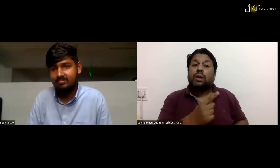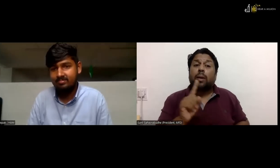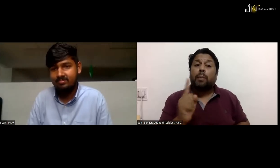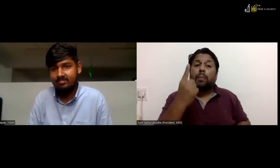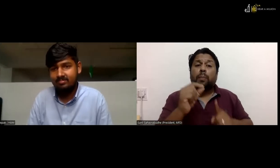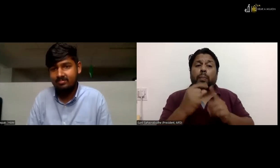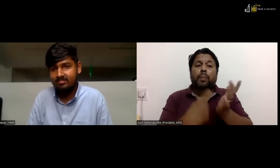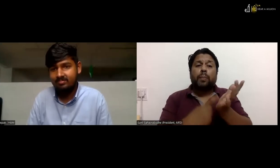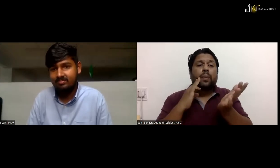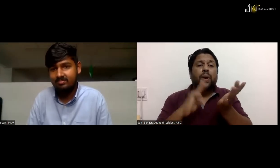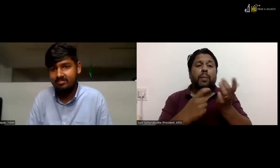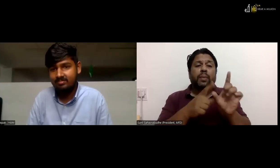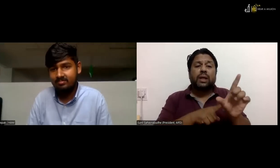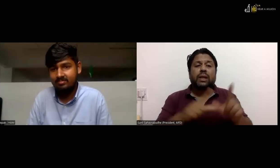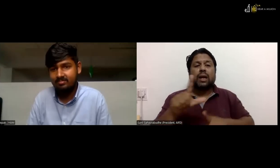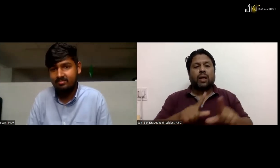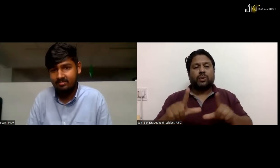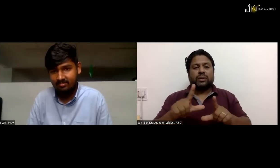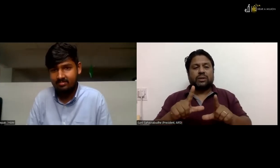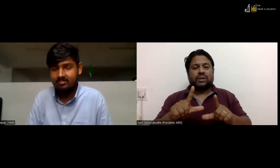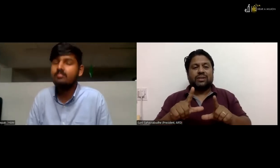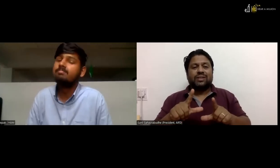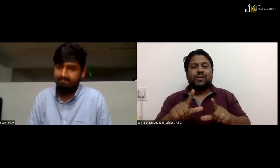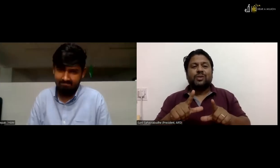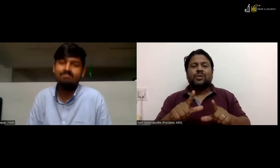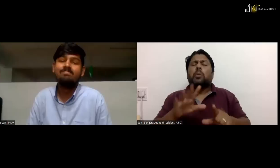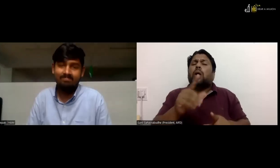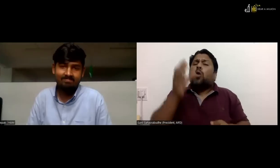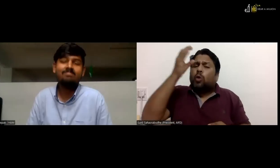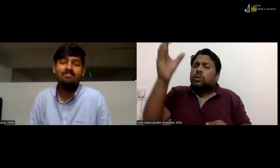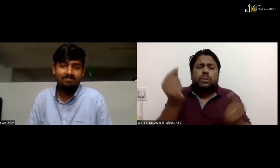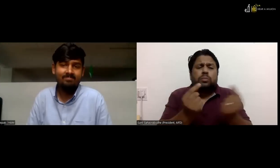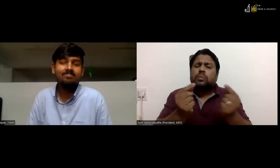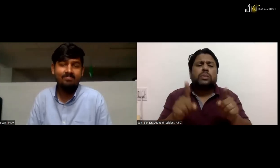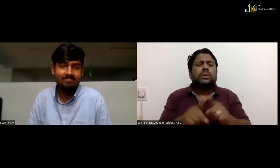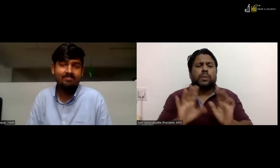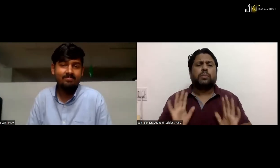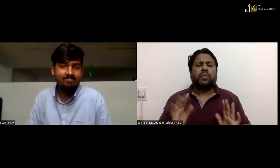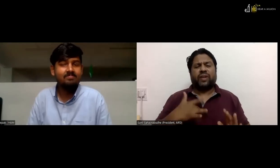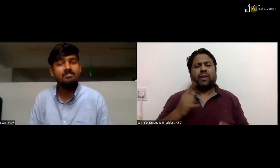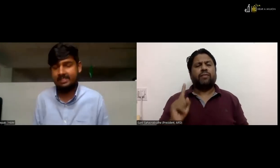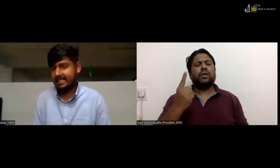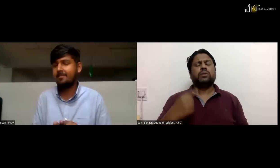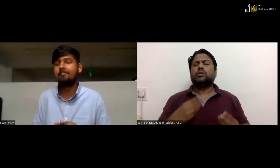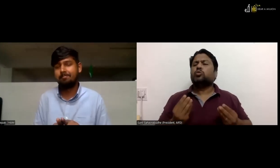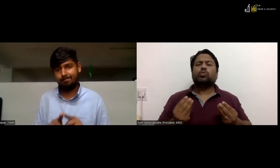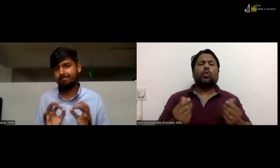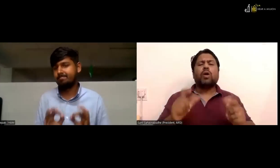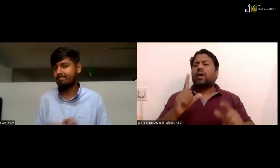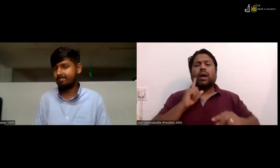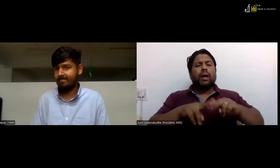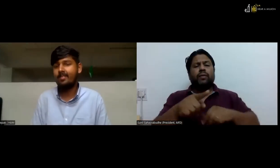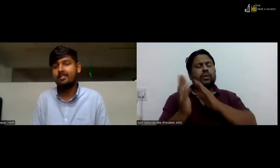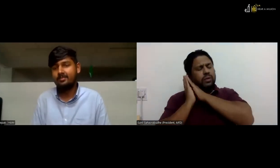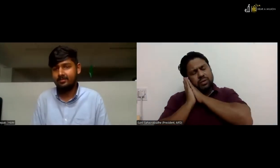parents are like, no, we don't communicate in sign language, or they don't say that mother tongue is sign